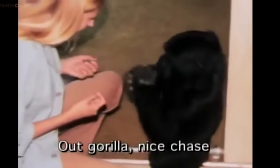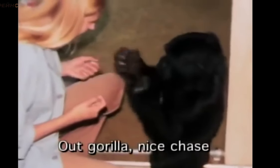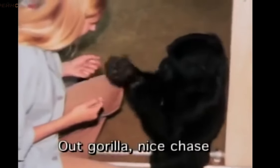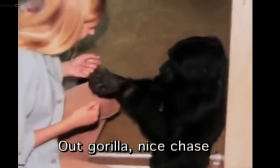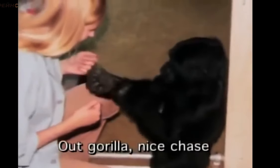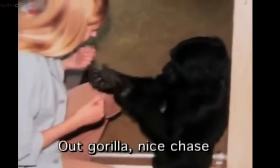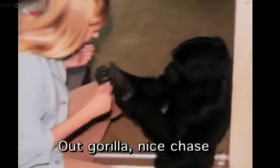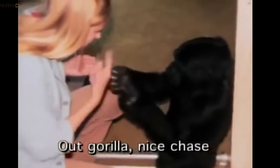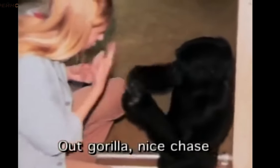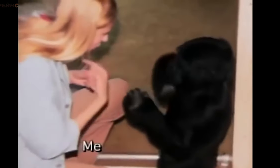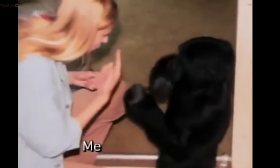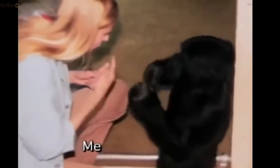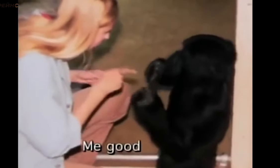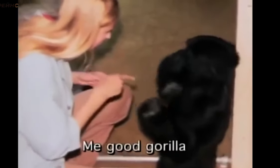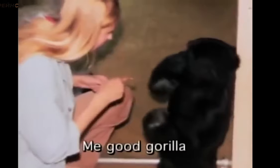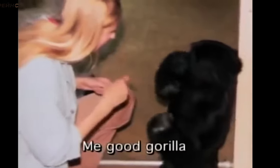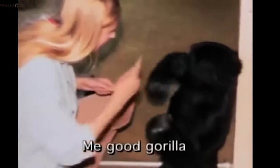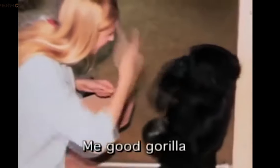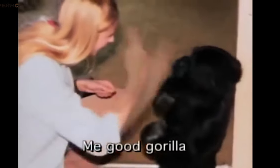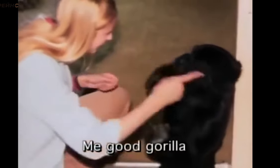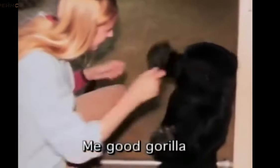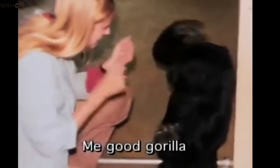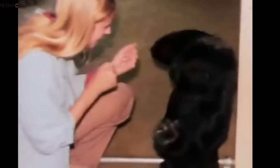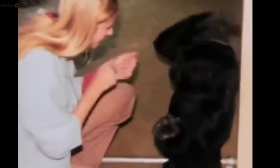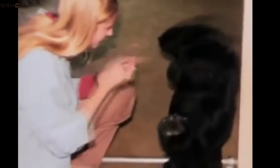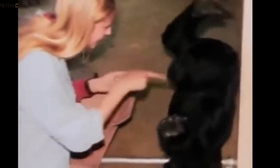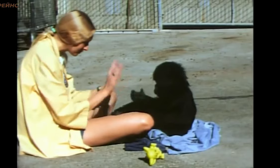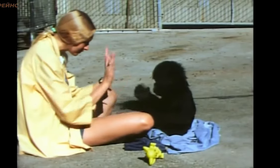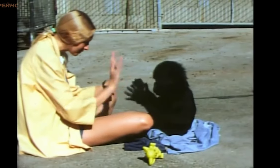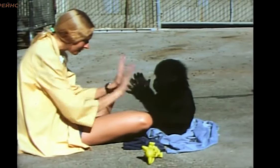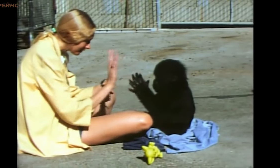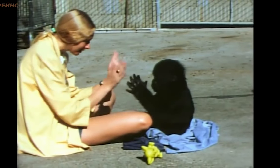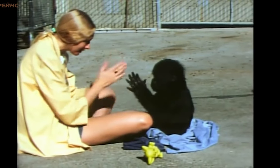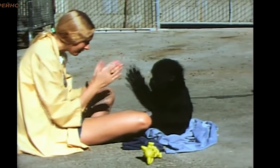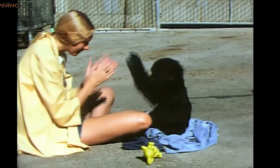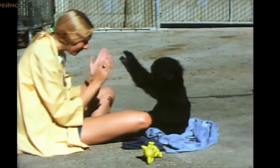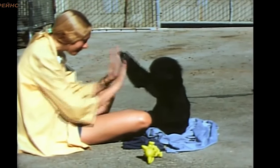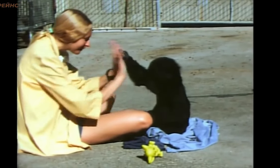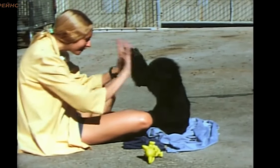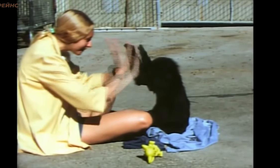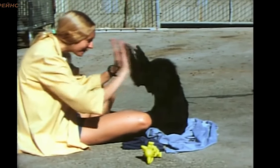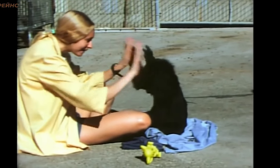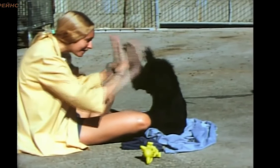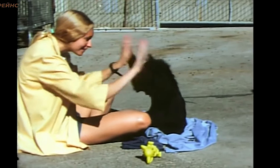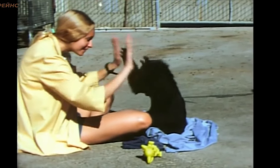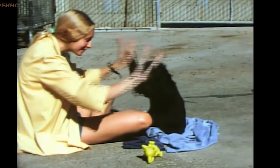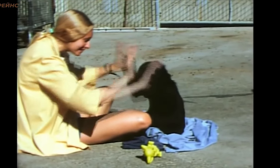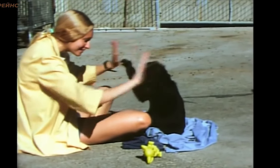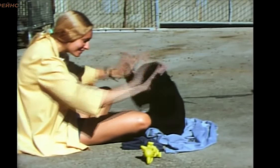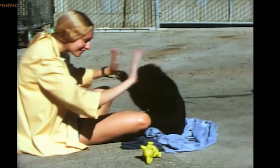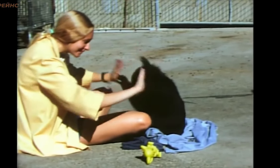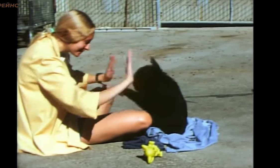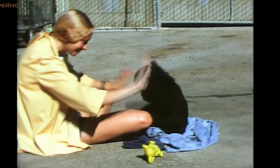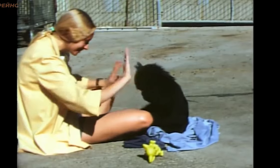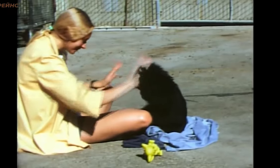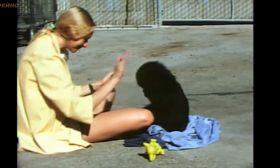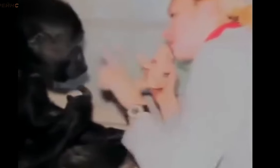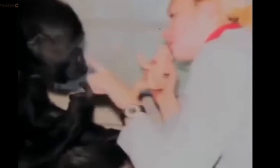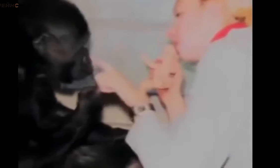the corresponding sign, and repeated this operation as many times as needed for the gorilla to remember the connection between the